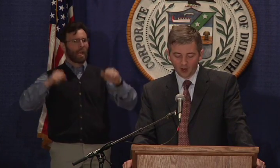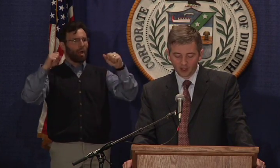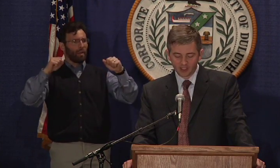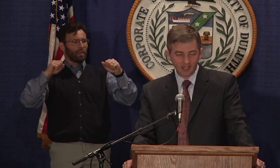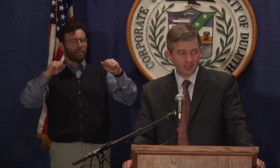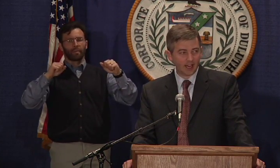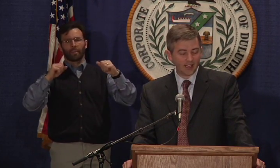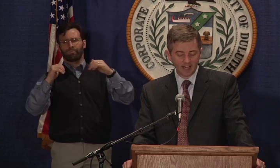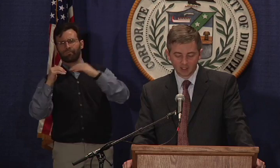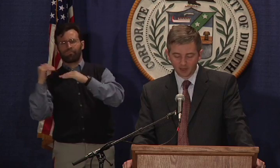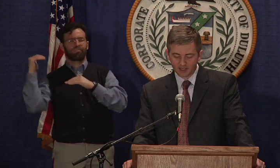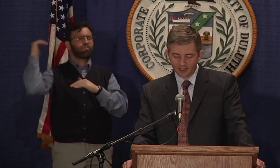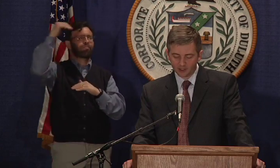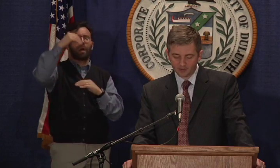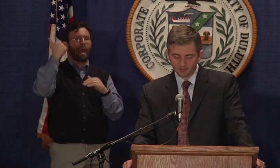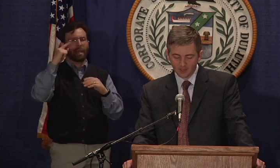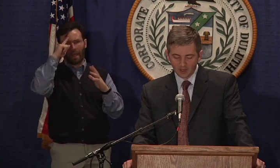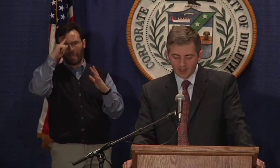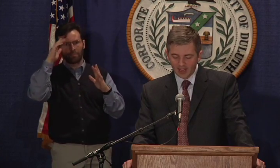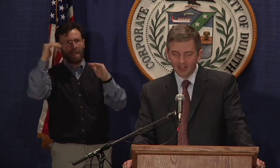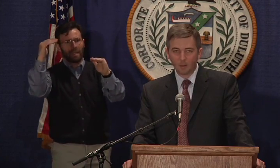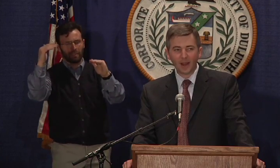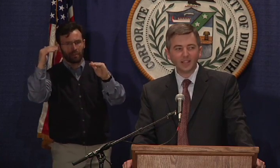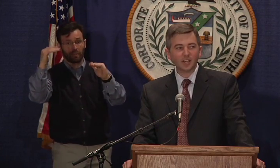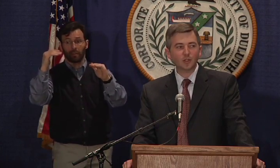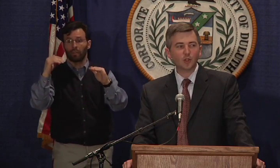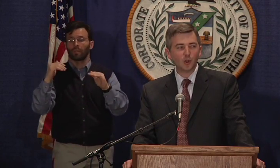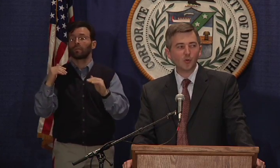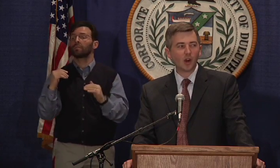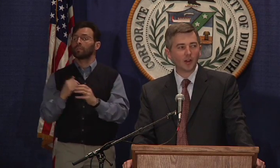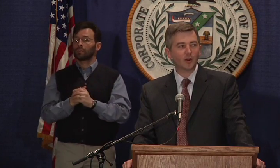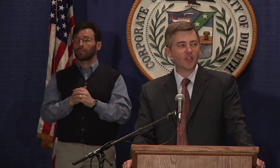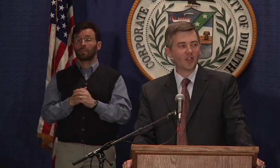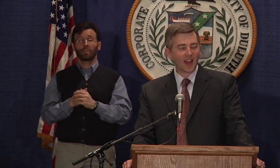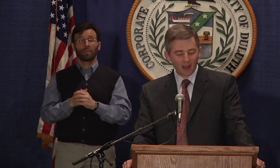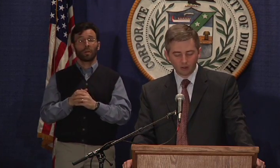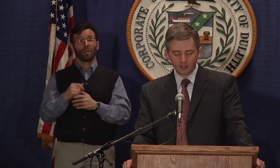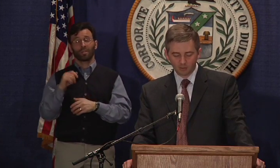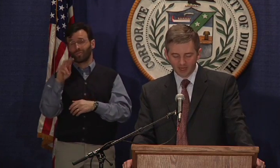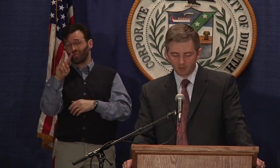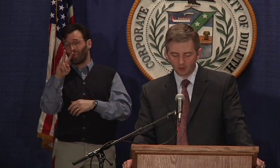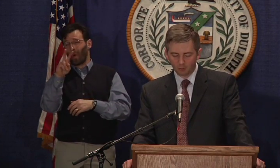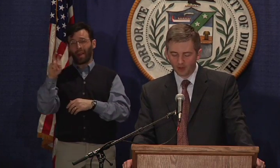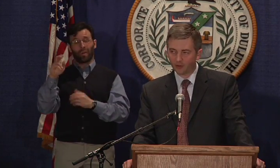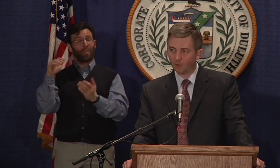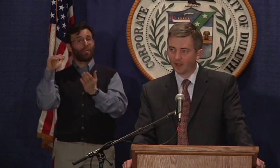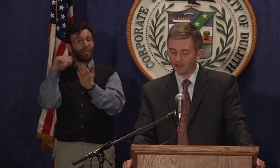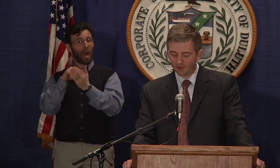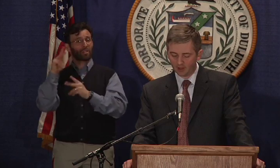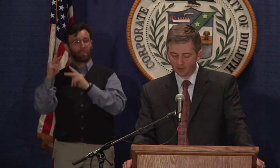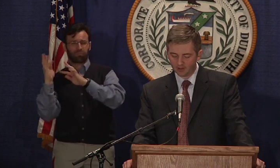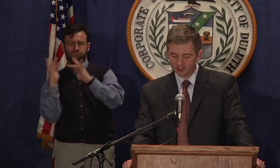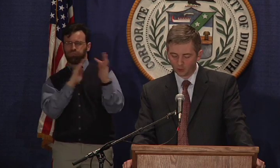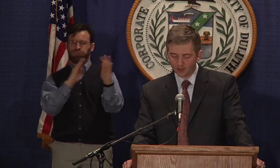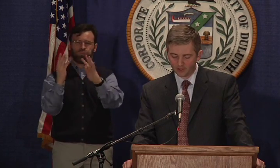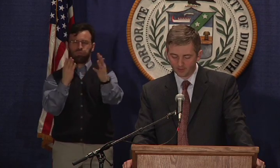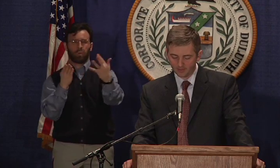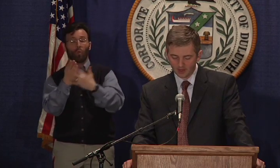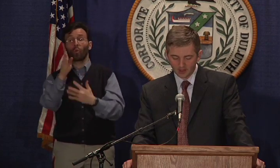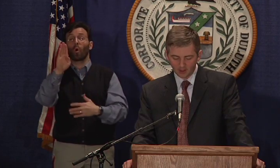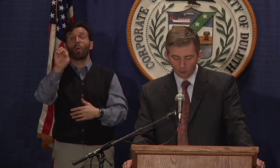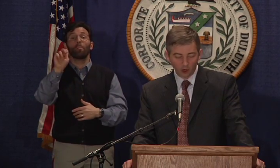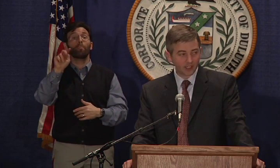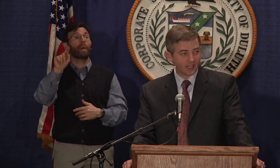he far exceeded any expectation. An amazing 200,000 people went through Bentleyville this